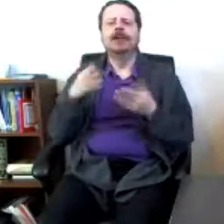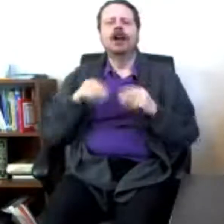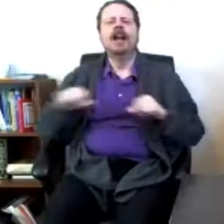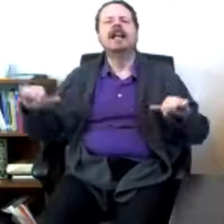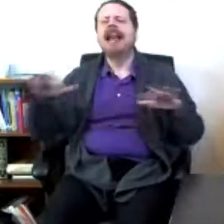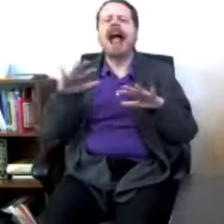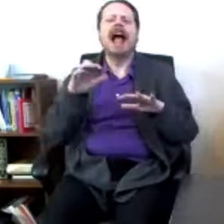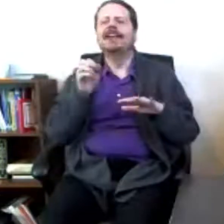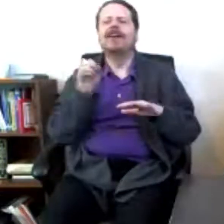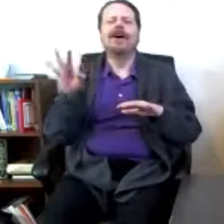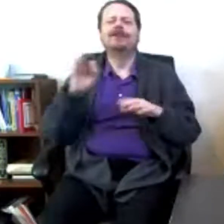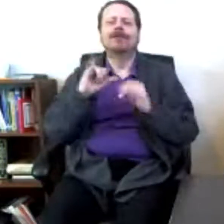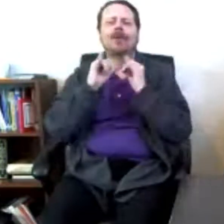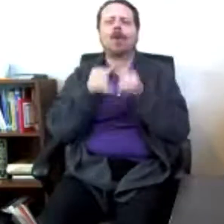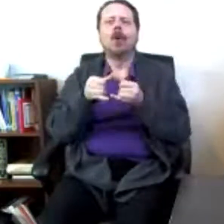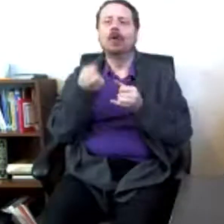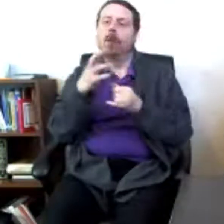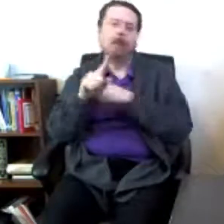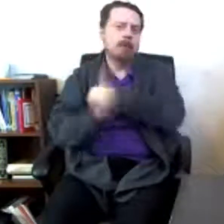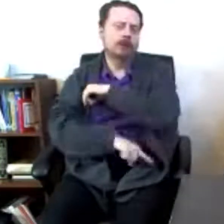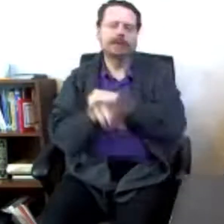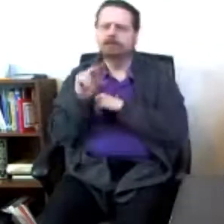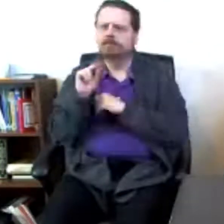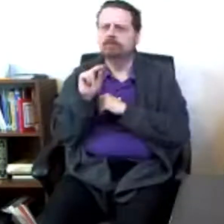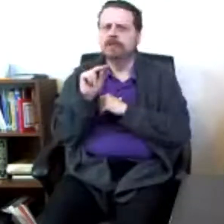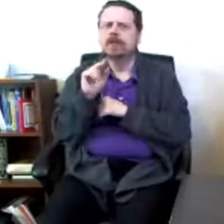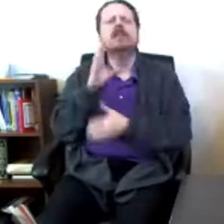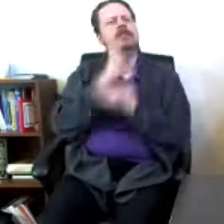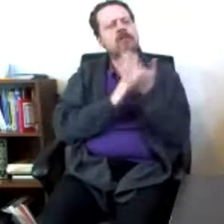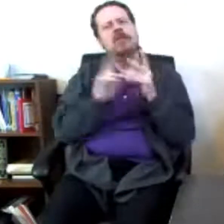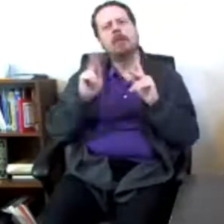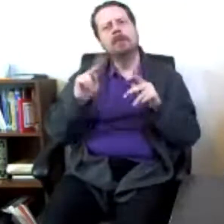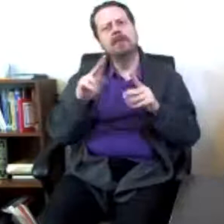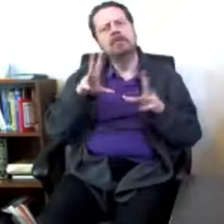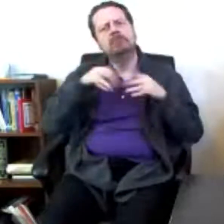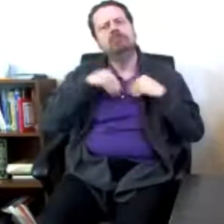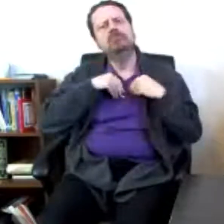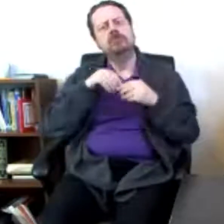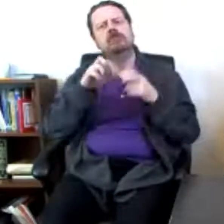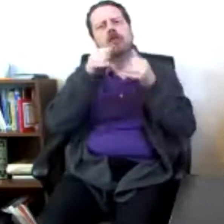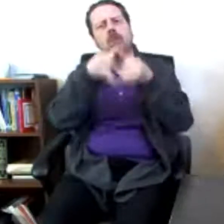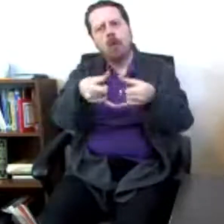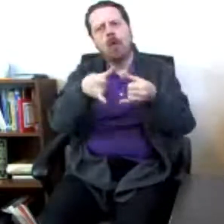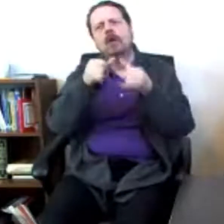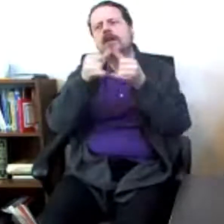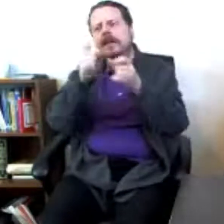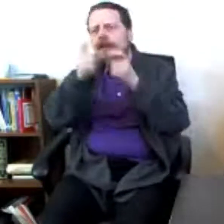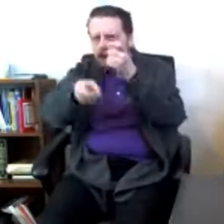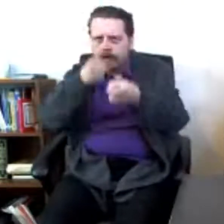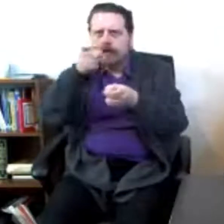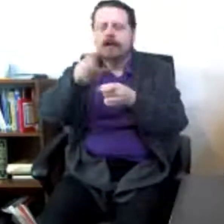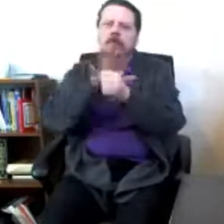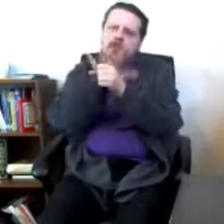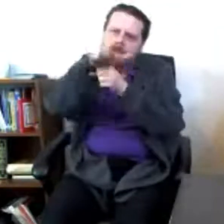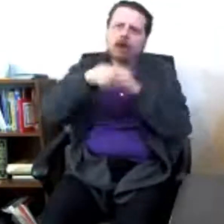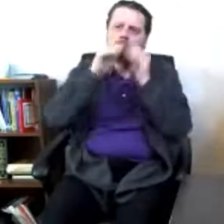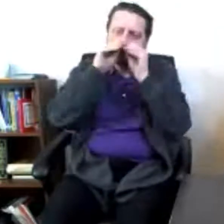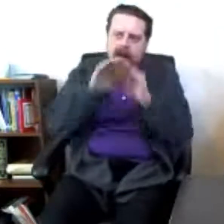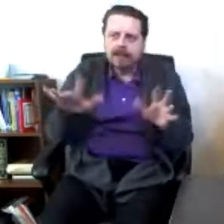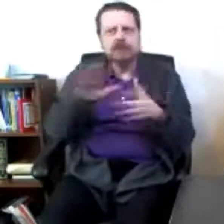land of punishment, even though some people are rewarded by gifts and bounties and